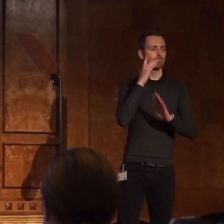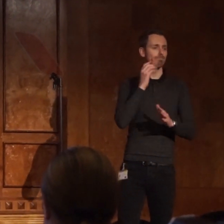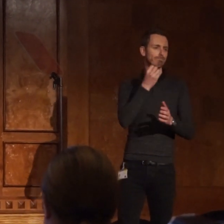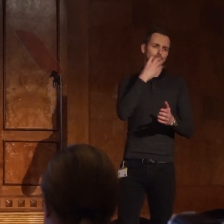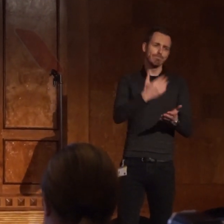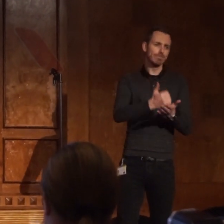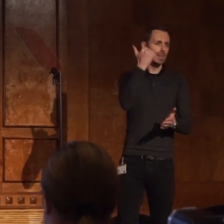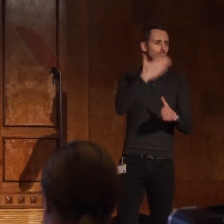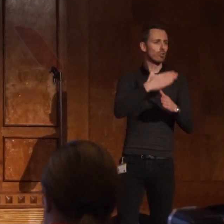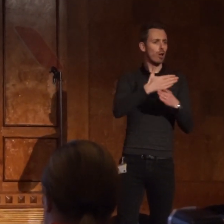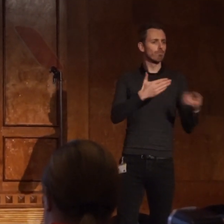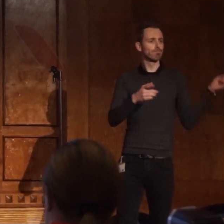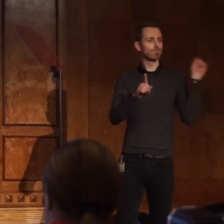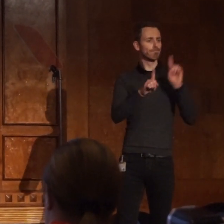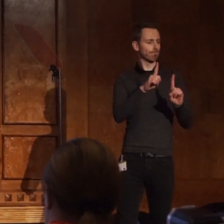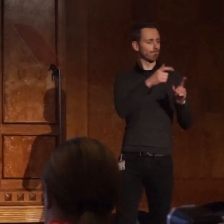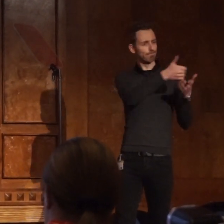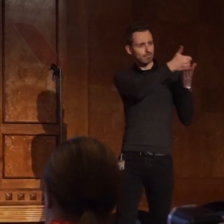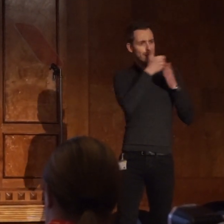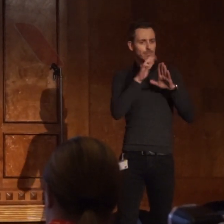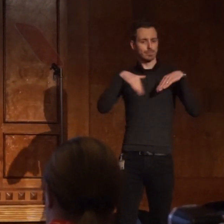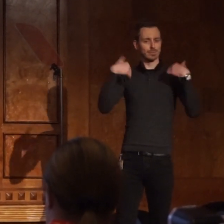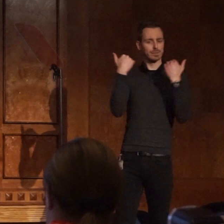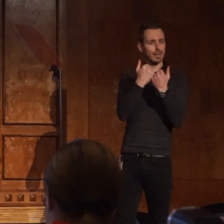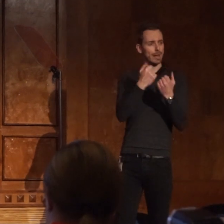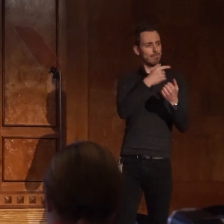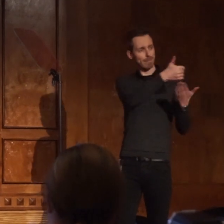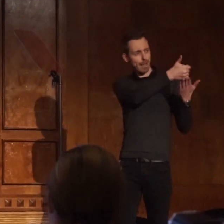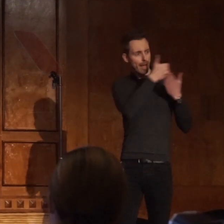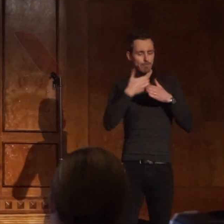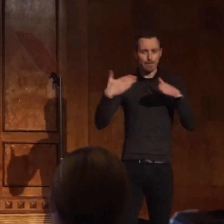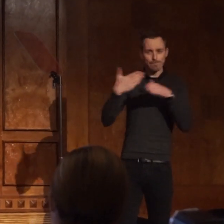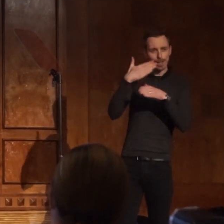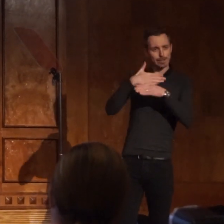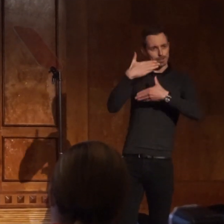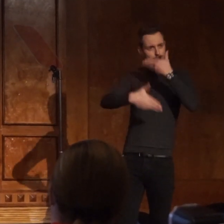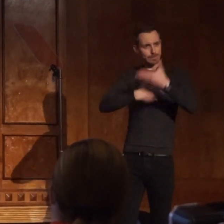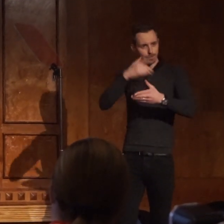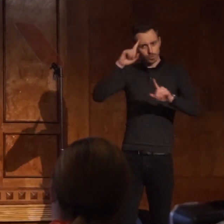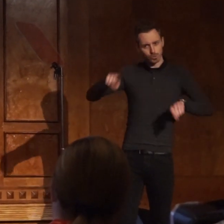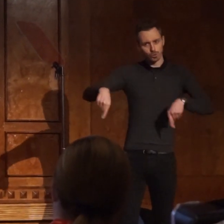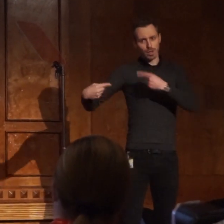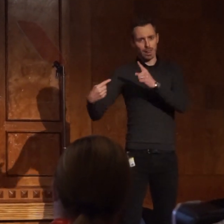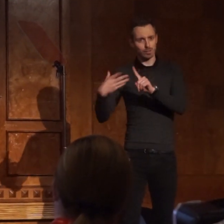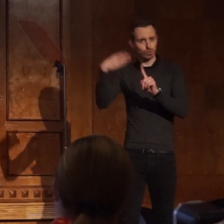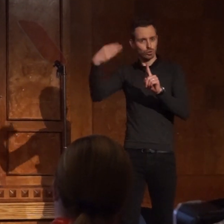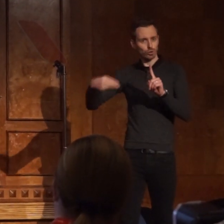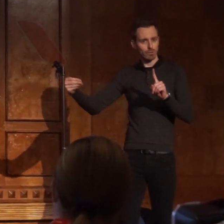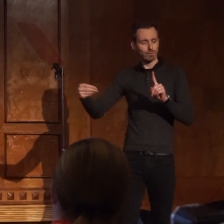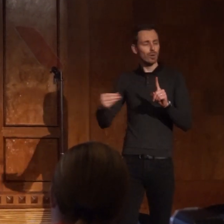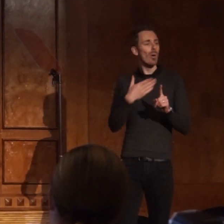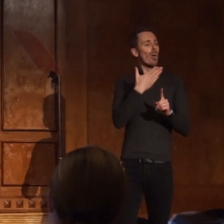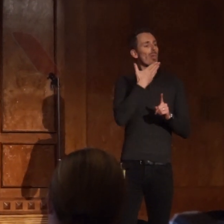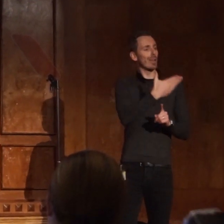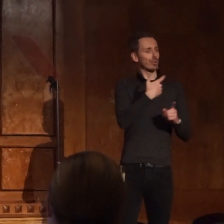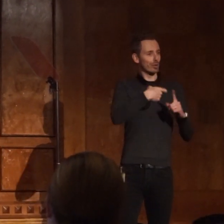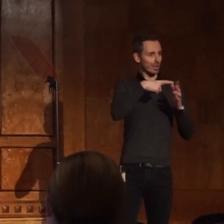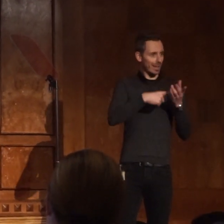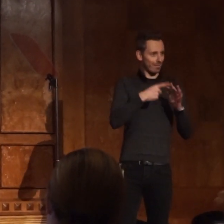and is an enormous help to our team and our effectiveness in challenging this government in Parliament. Thank you, Kate, for all that